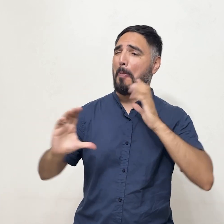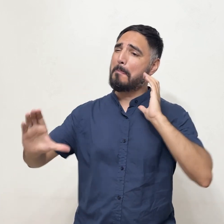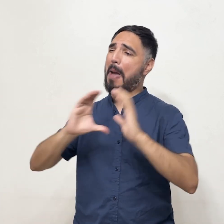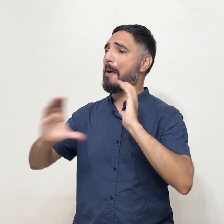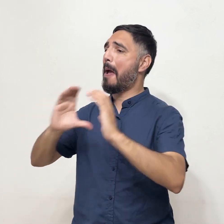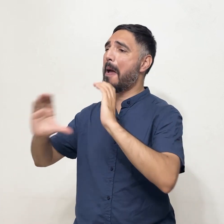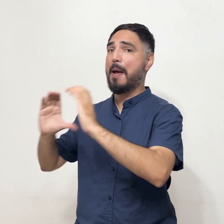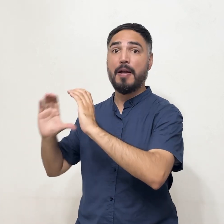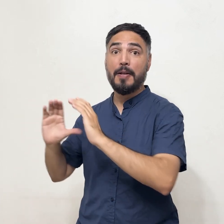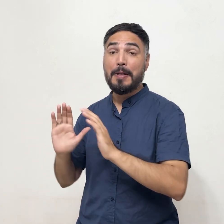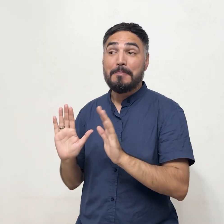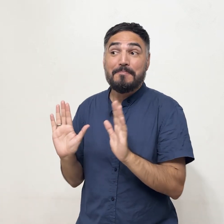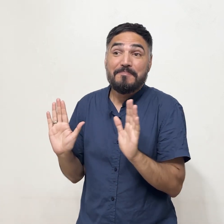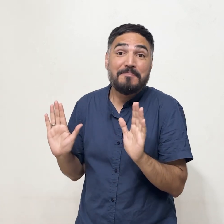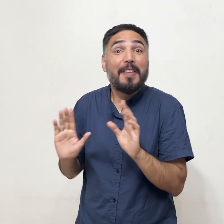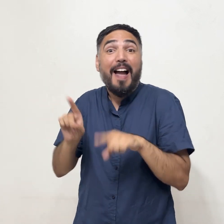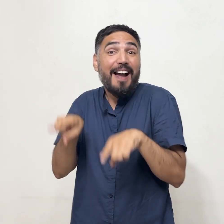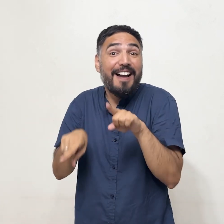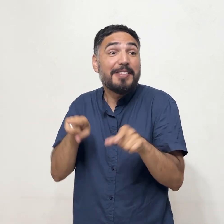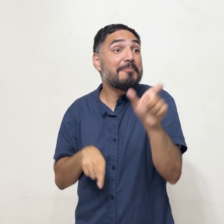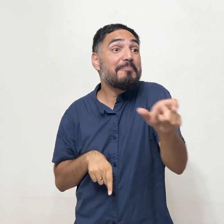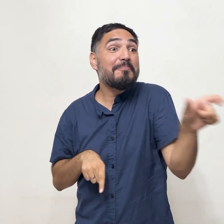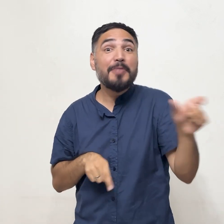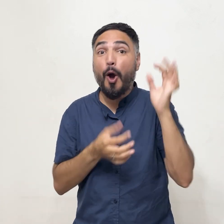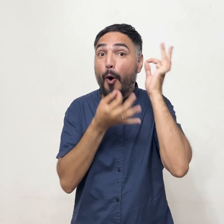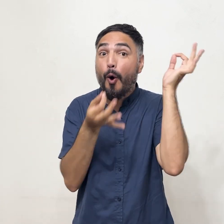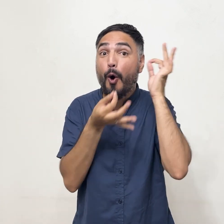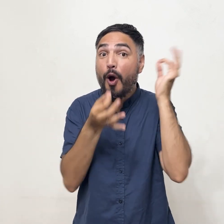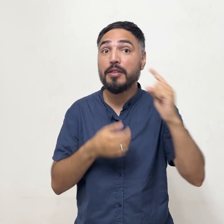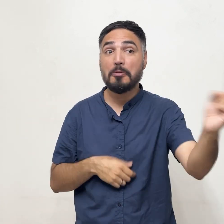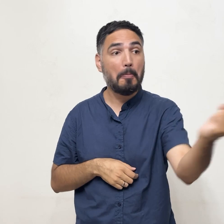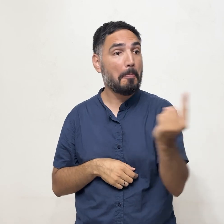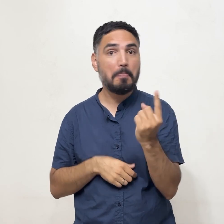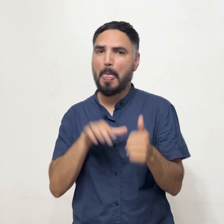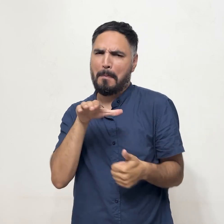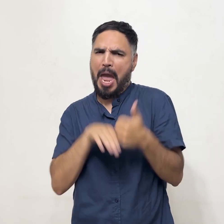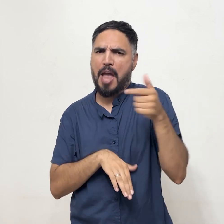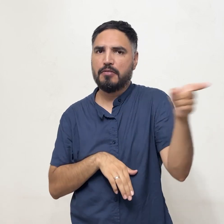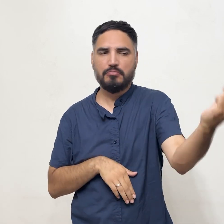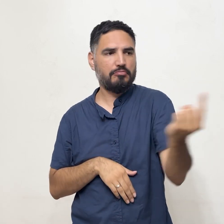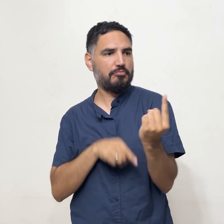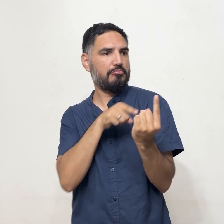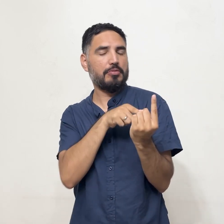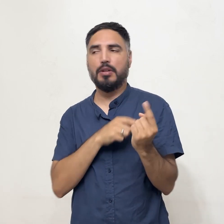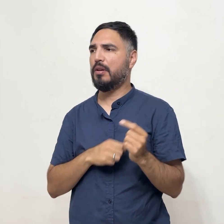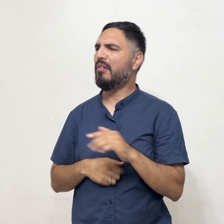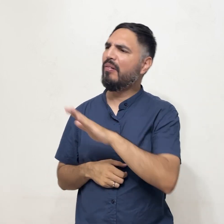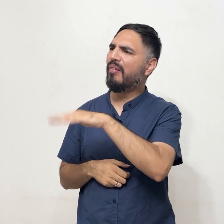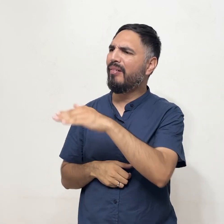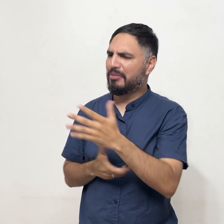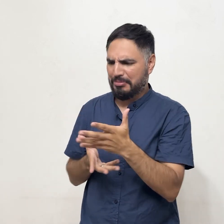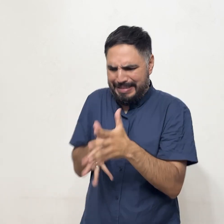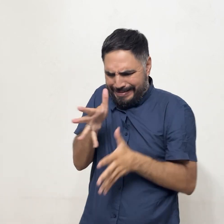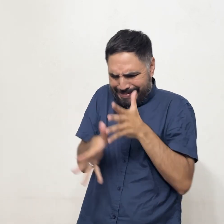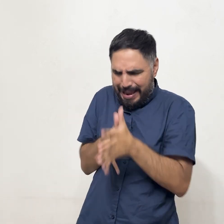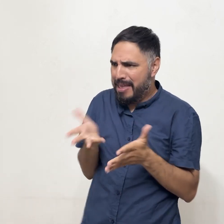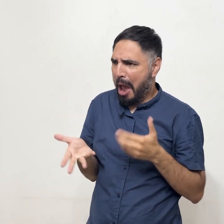people. However, I've often heard from those who are just beginning to learn things like, I already know several signs. I